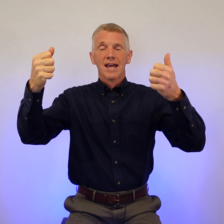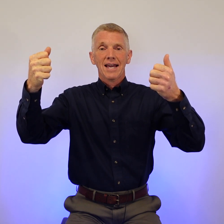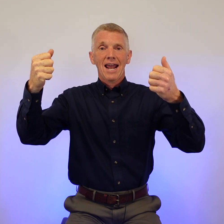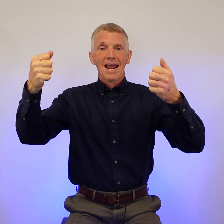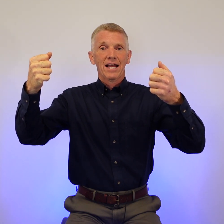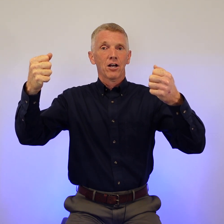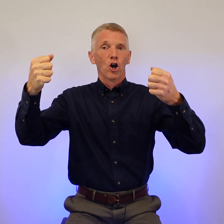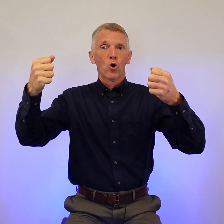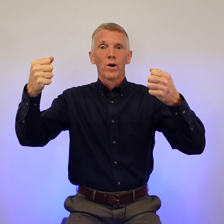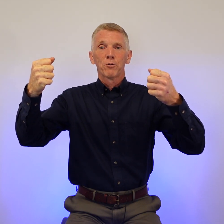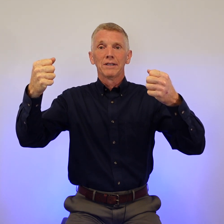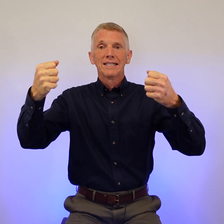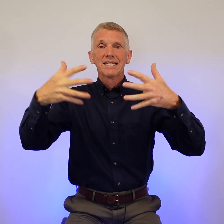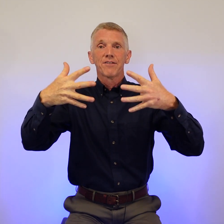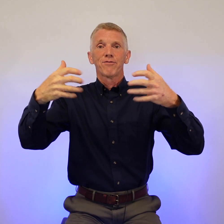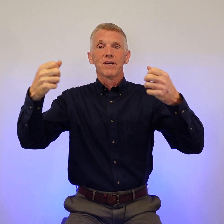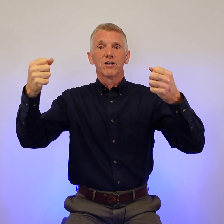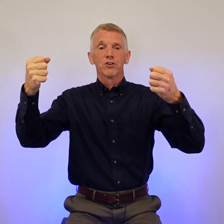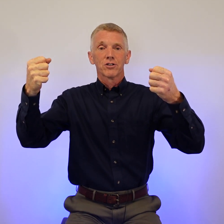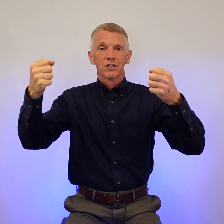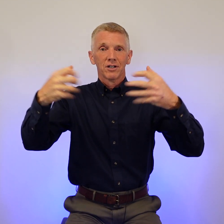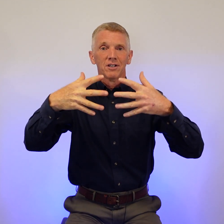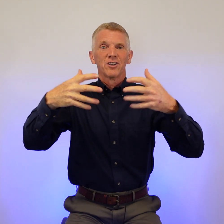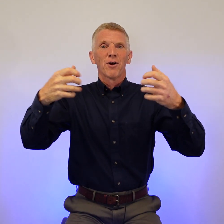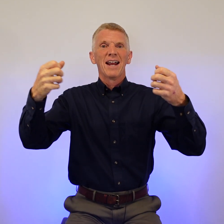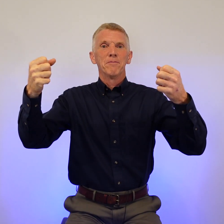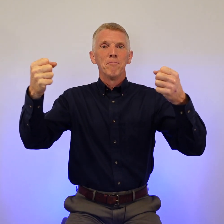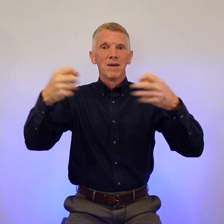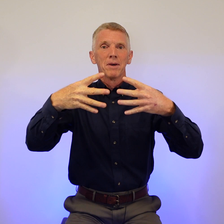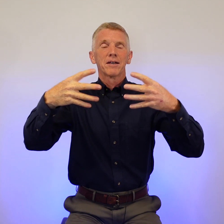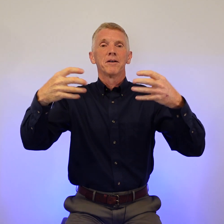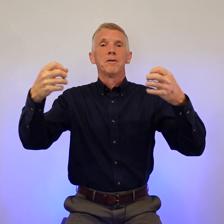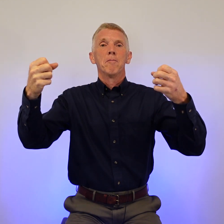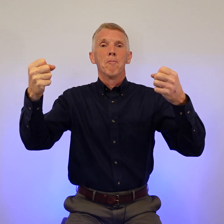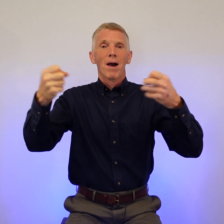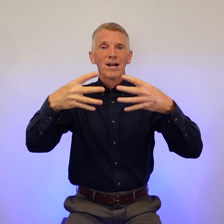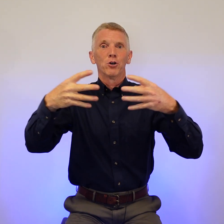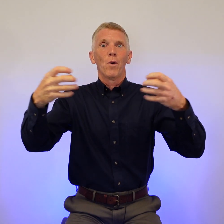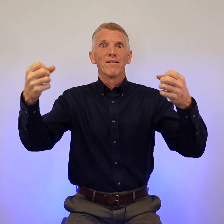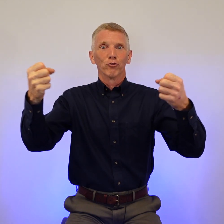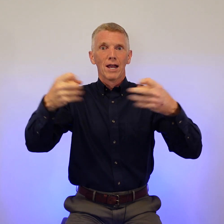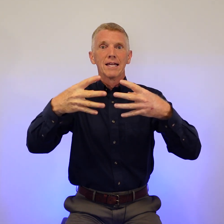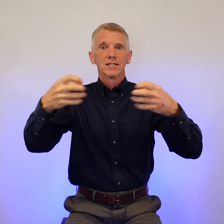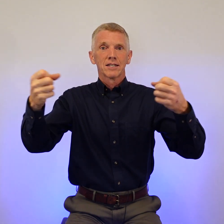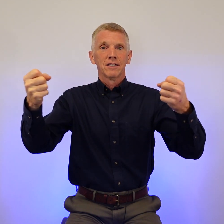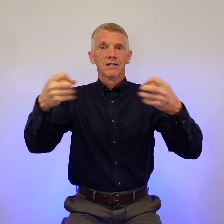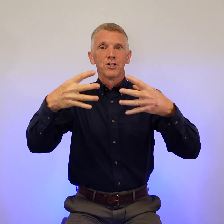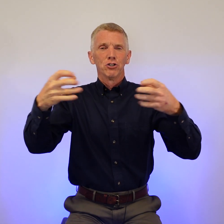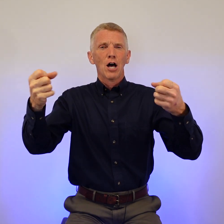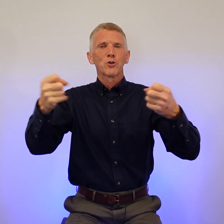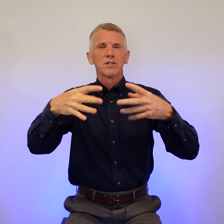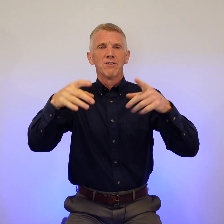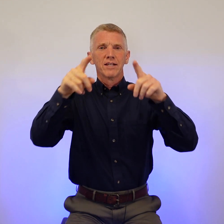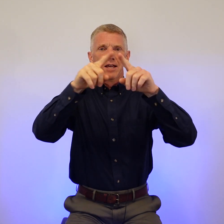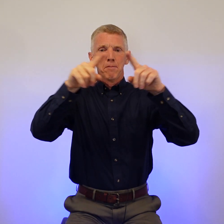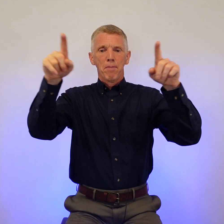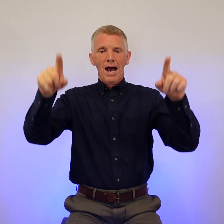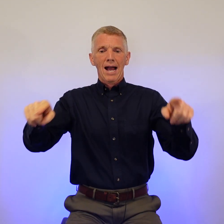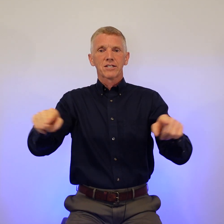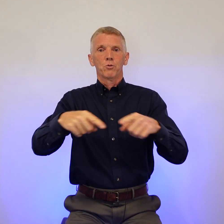a hand, a quick release of the fingers, trying to mimic microwave raise. You'll also see this, a box with